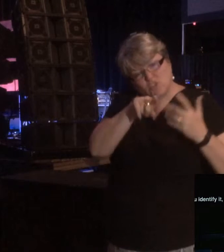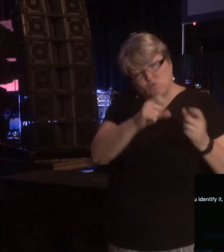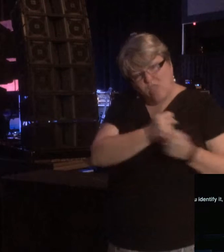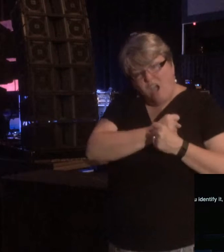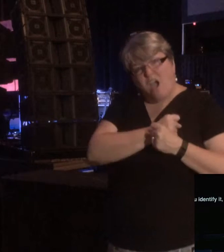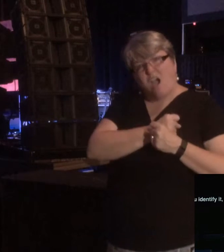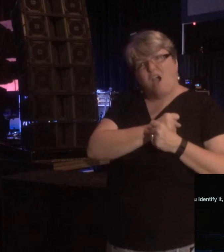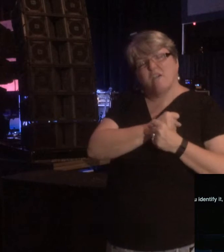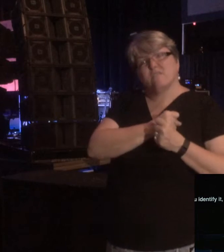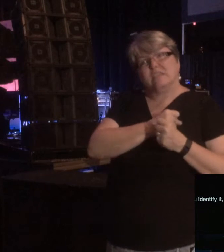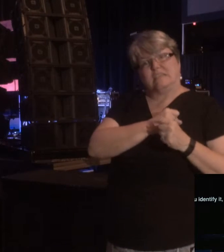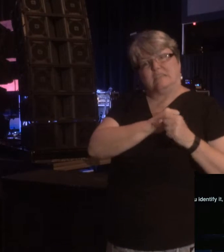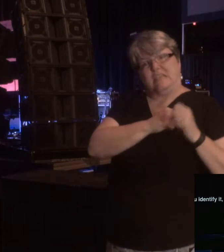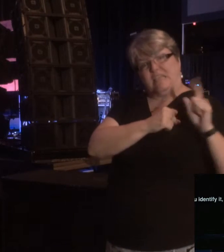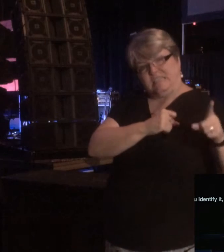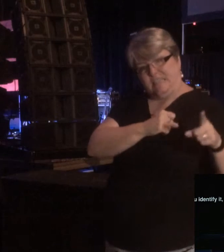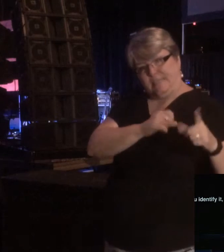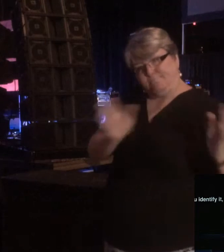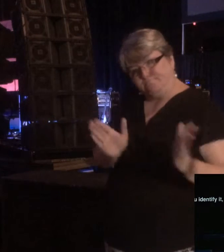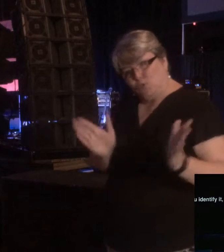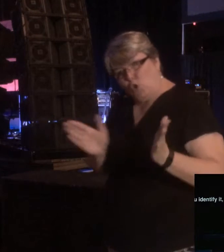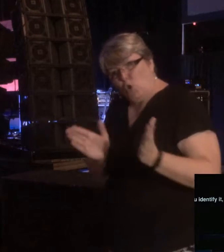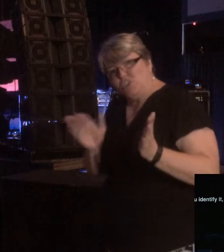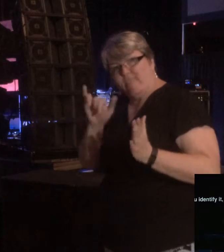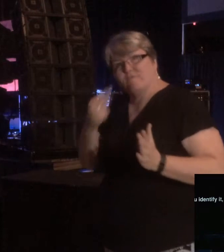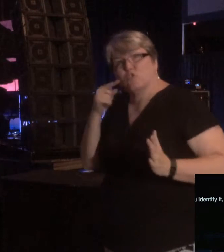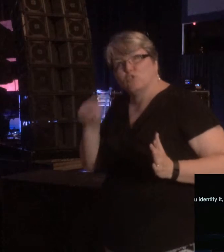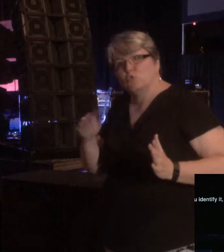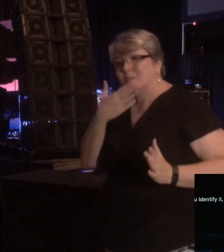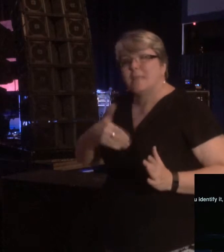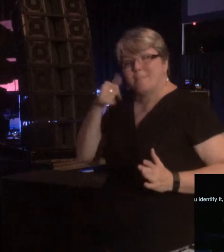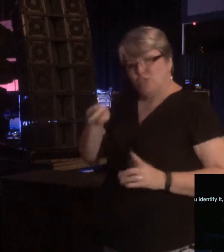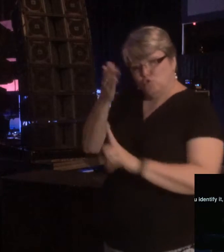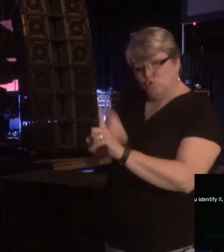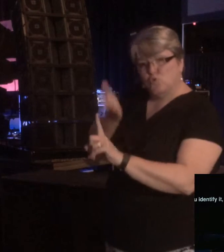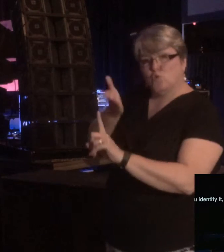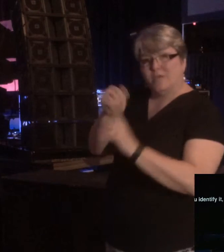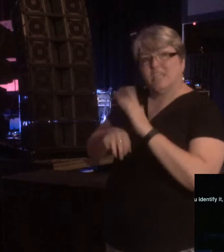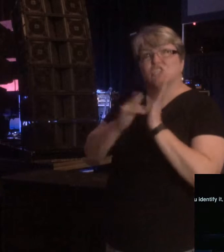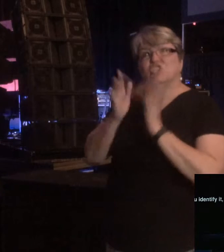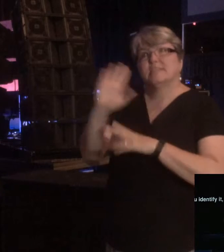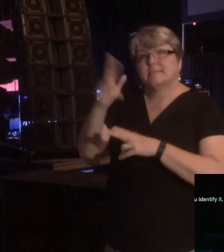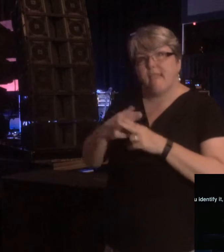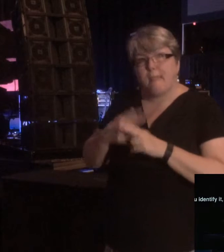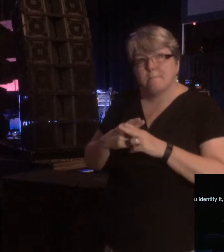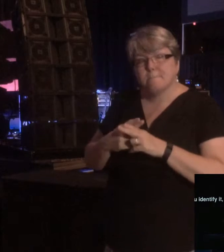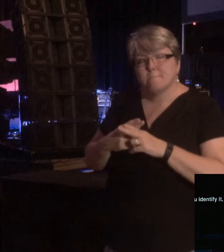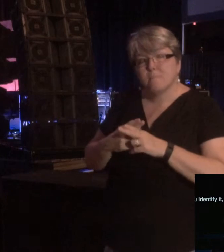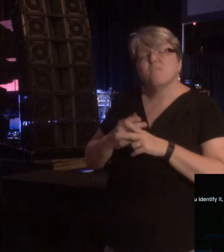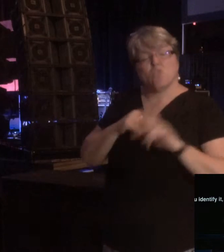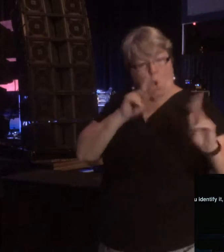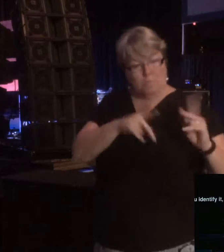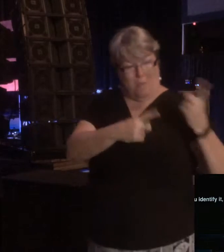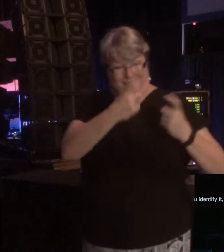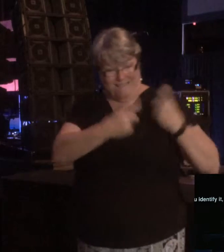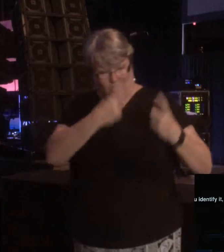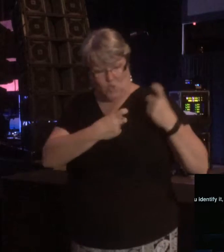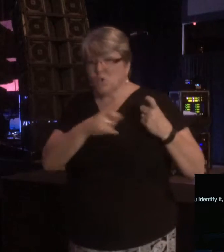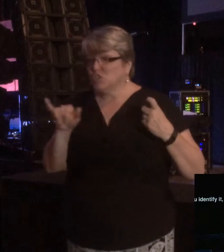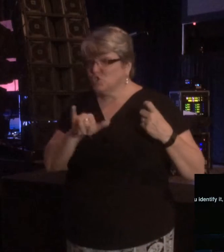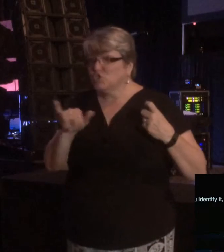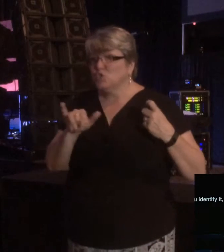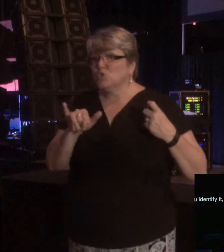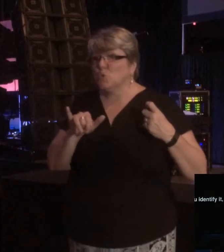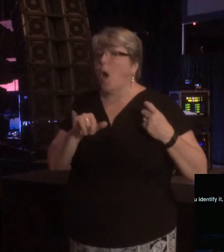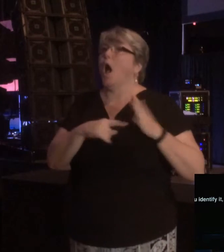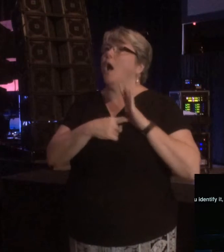if you just go, okay, we'll be different, and just try to muster your willpower, that willpower